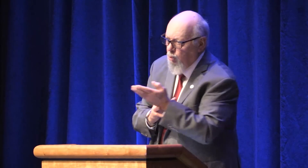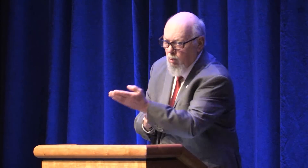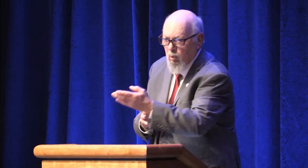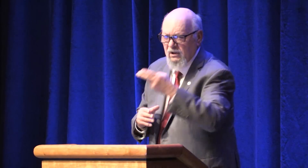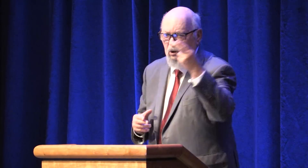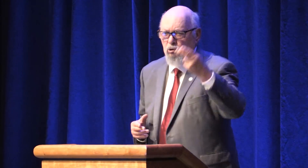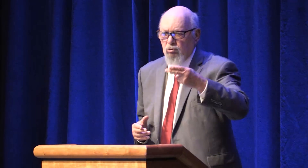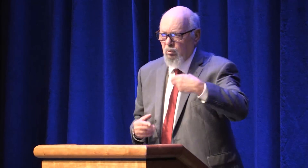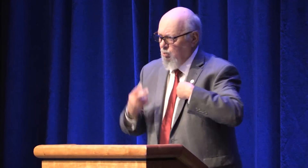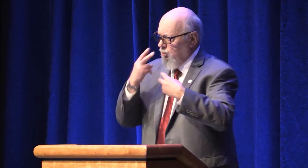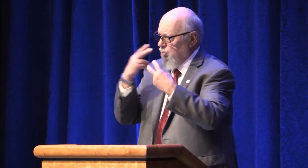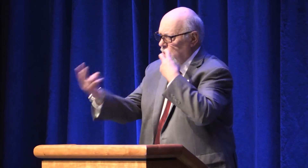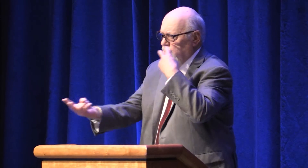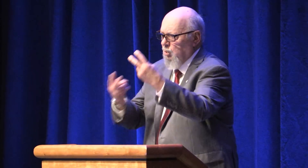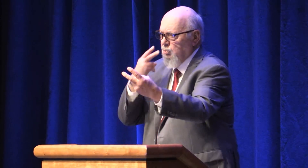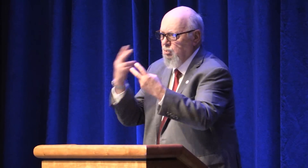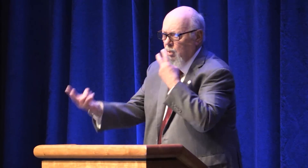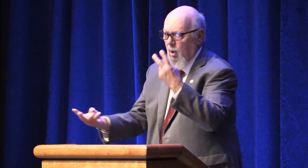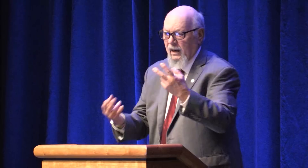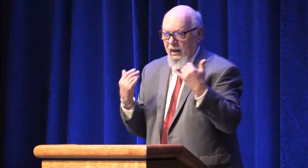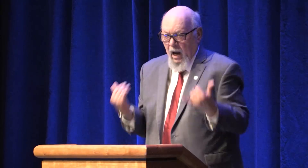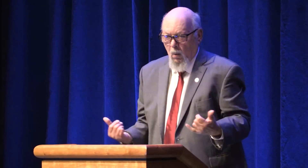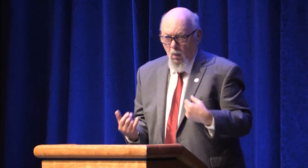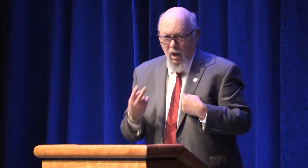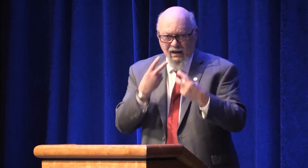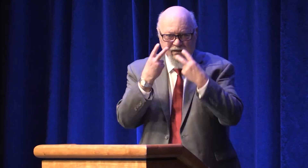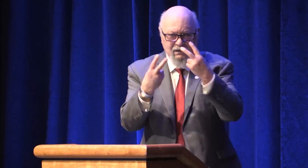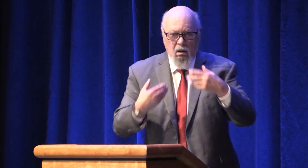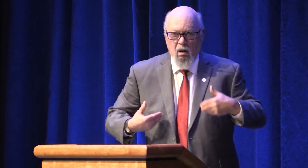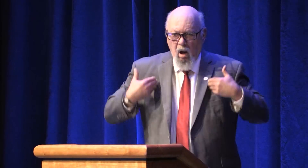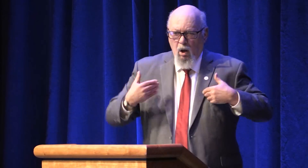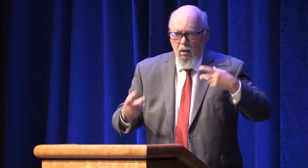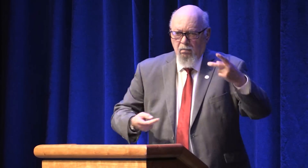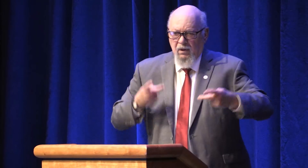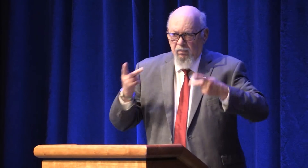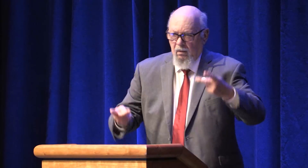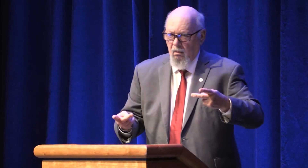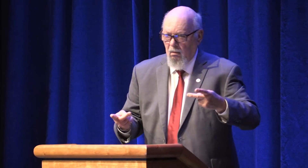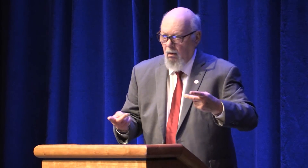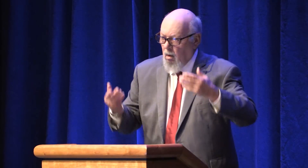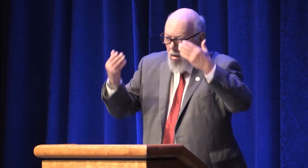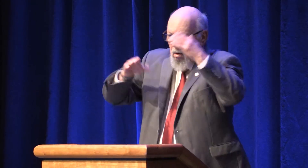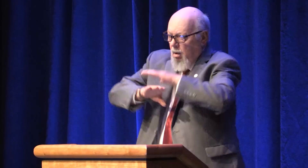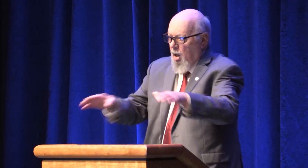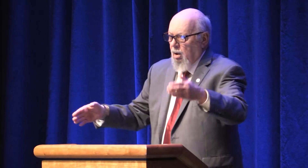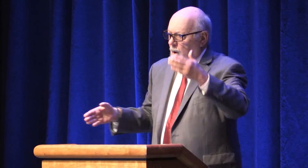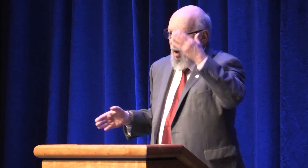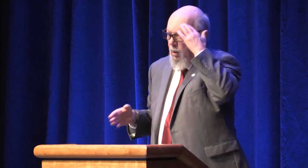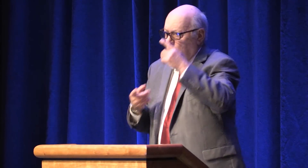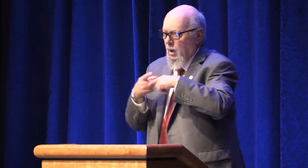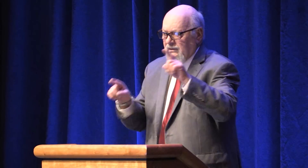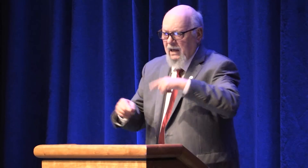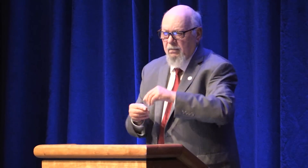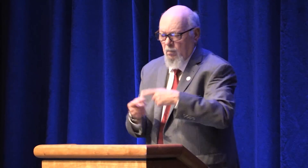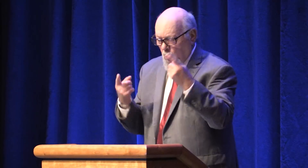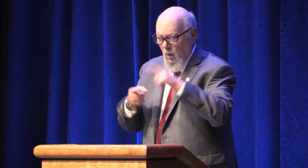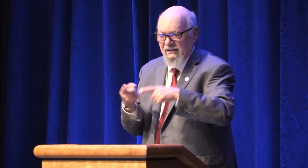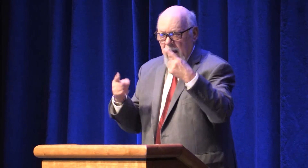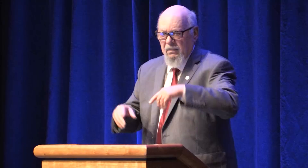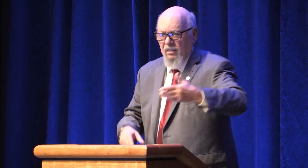that I've lived through history and seen what I've seen, and I see the younger generation now not even knowing